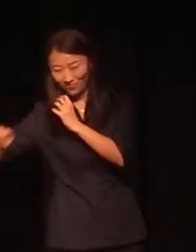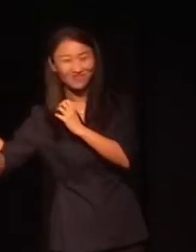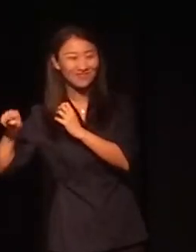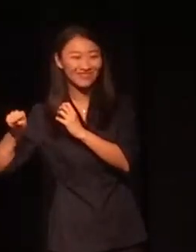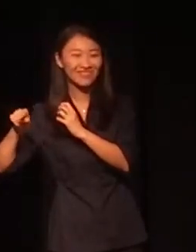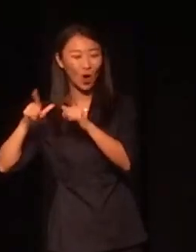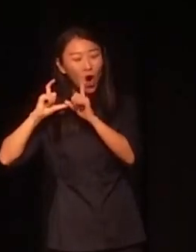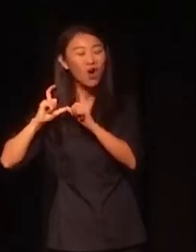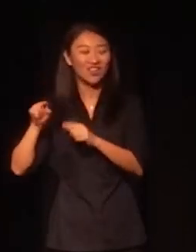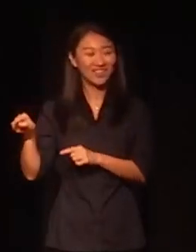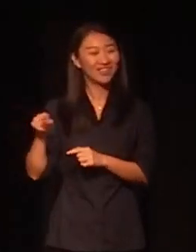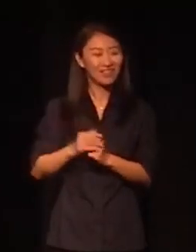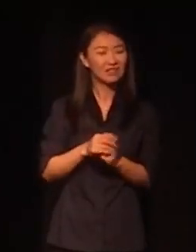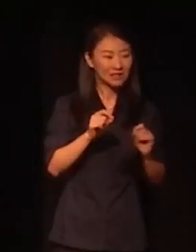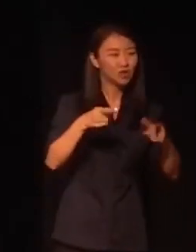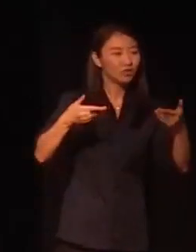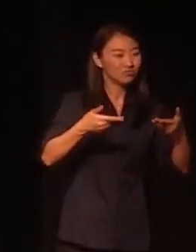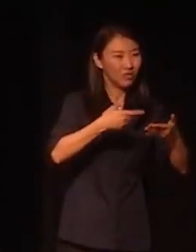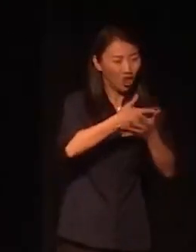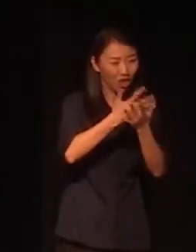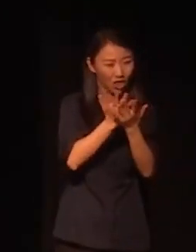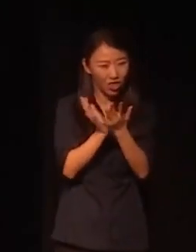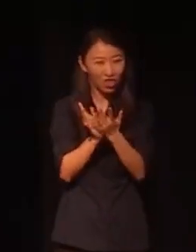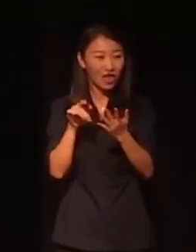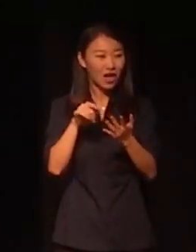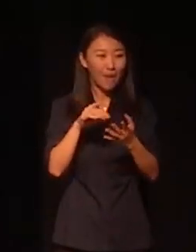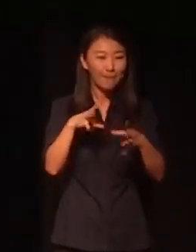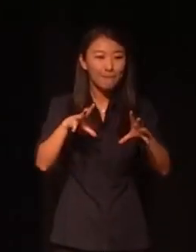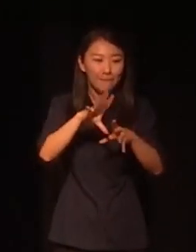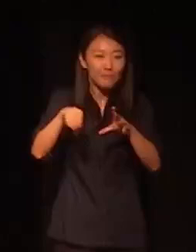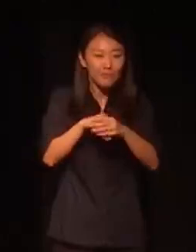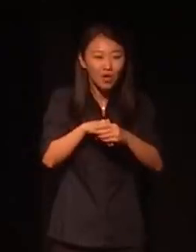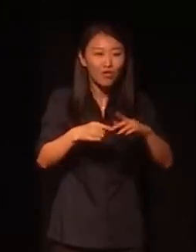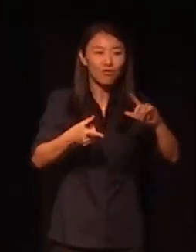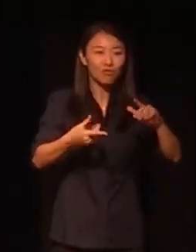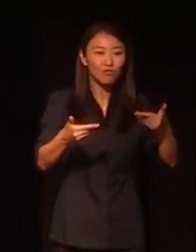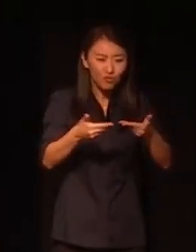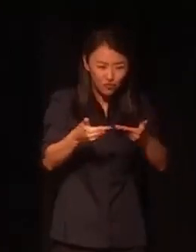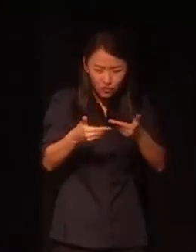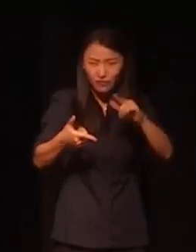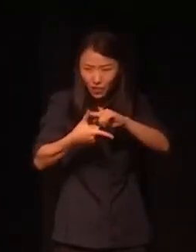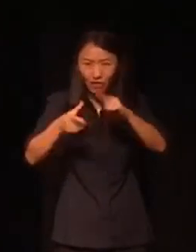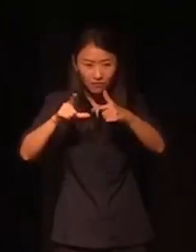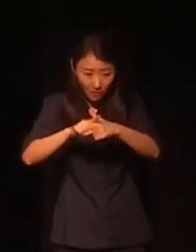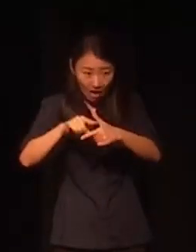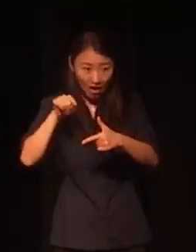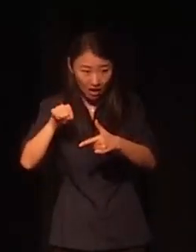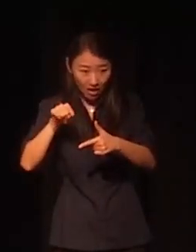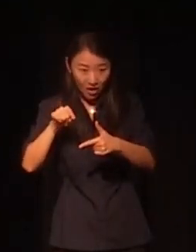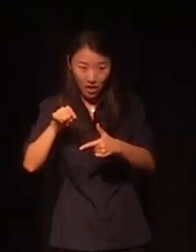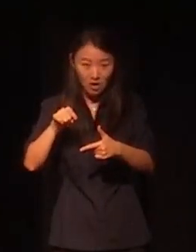with melon. Now, these are the methods, components. Well, when it comes to the method of cooking, it's